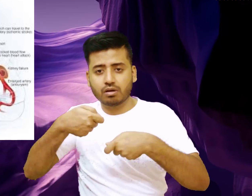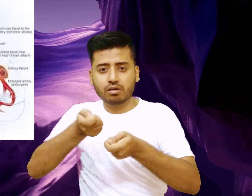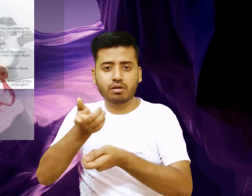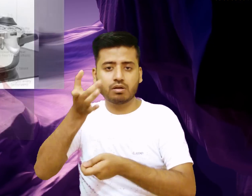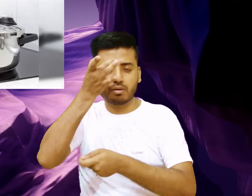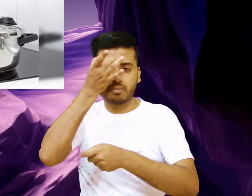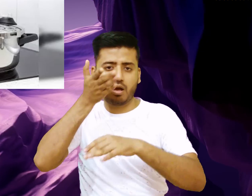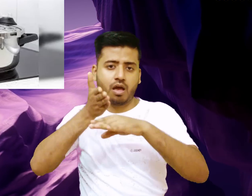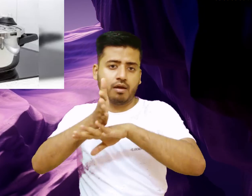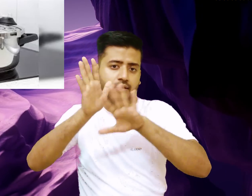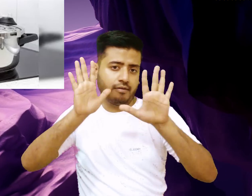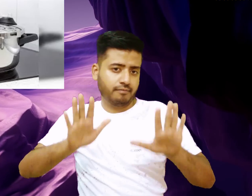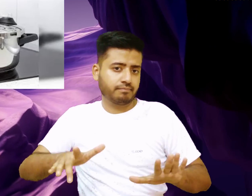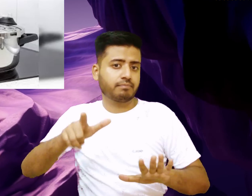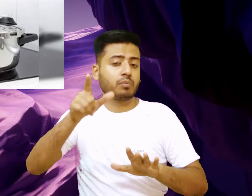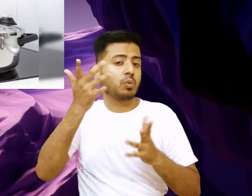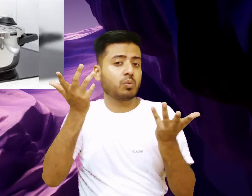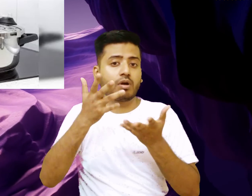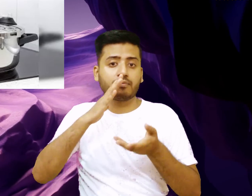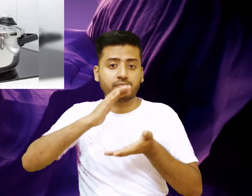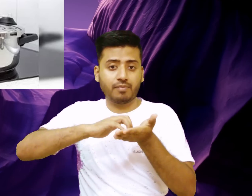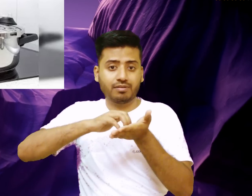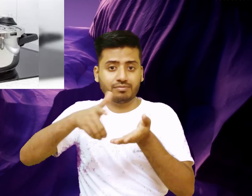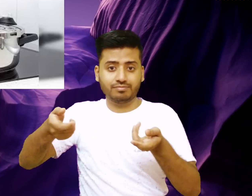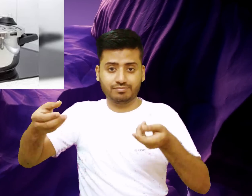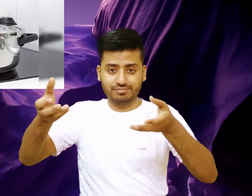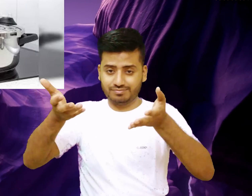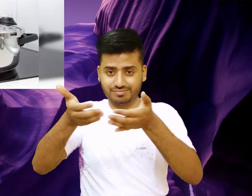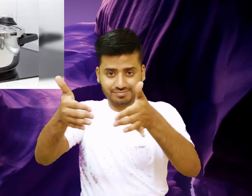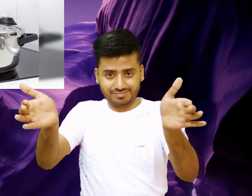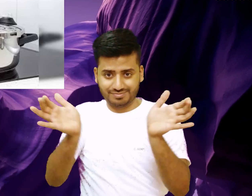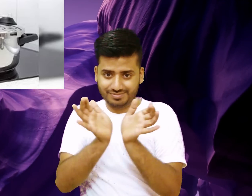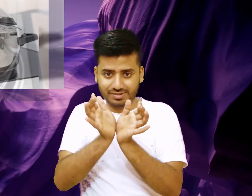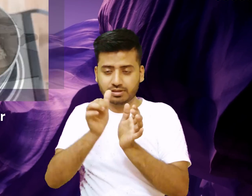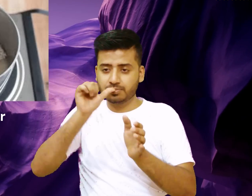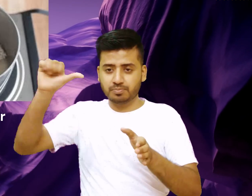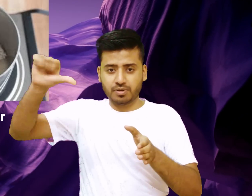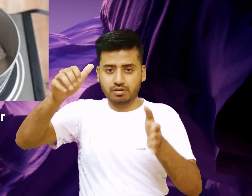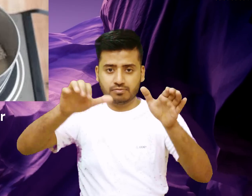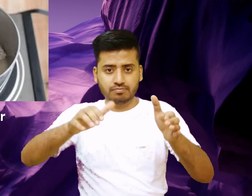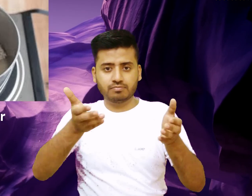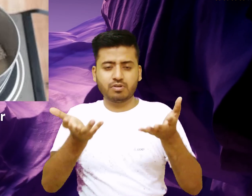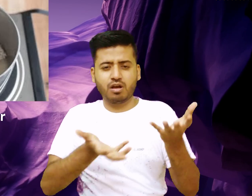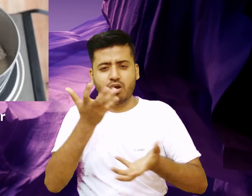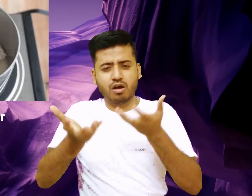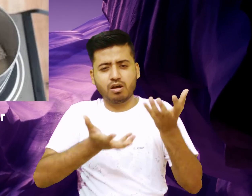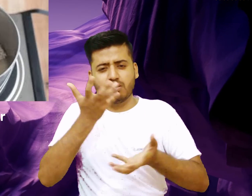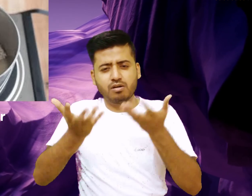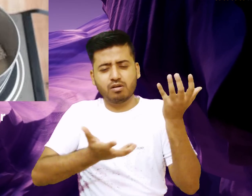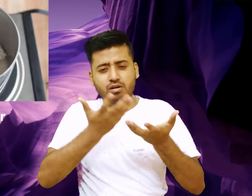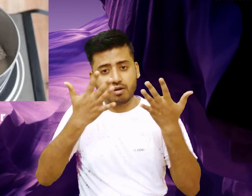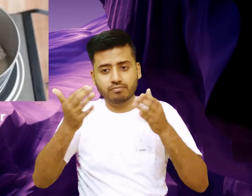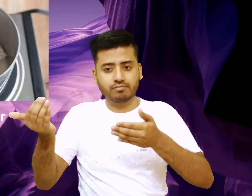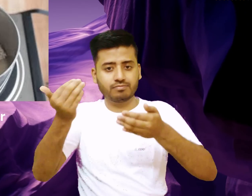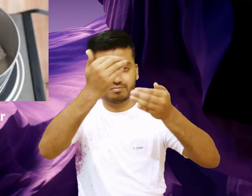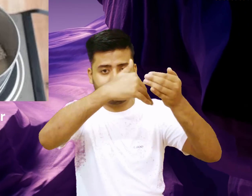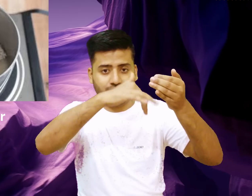keep warm function, which can maintain the rice at a safe temperature for a limited time. Blood sugar. While rice can affect blood